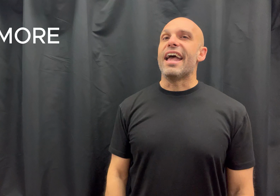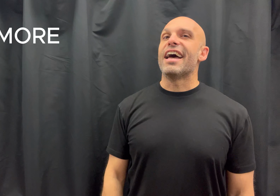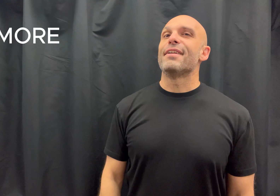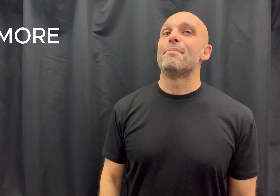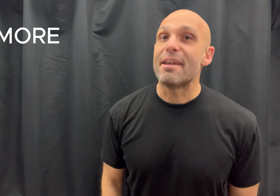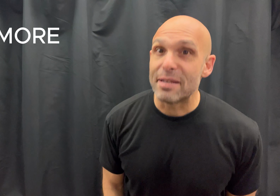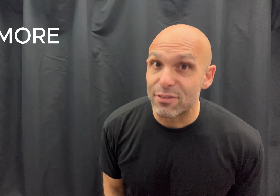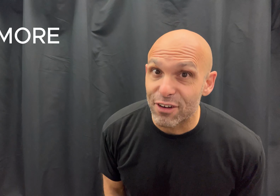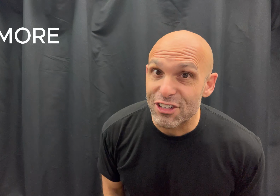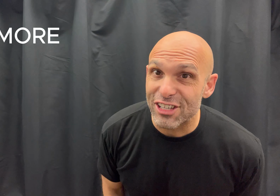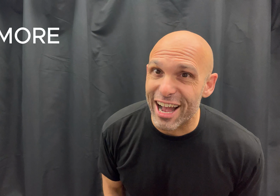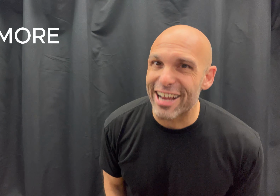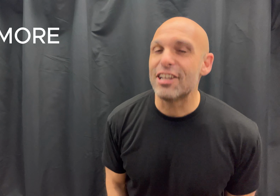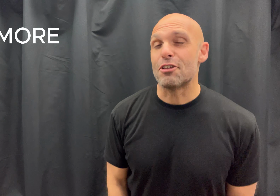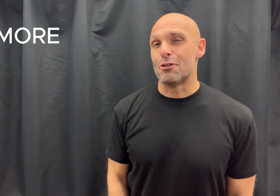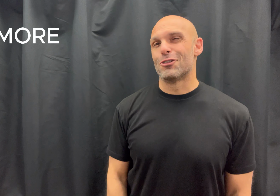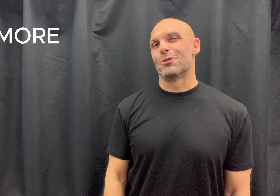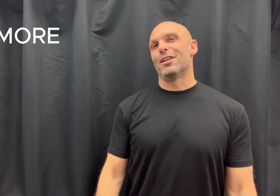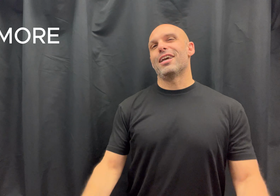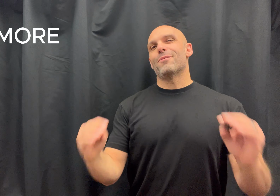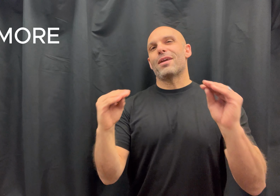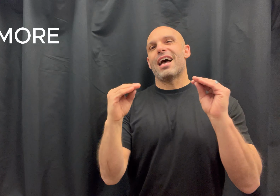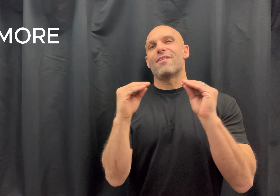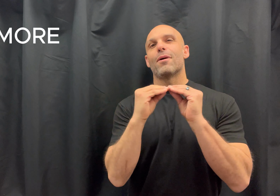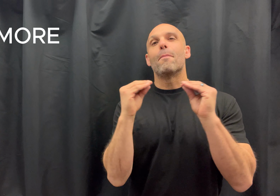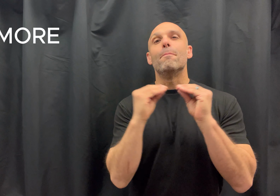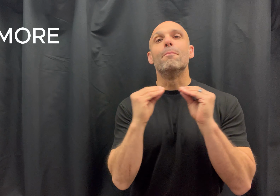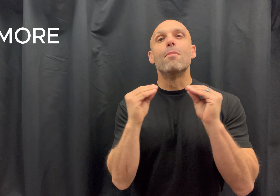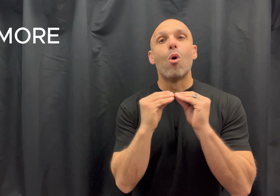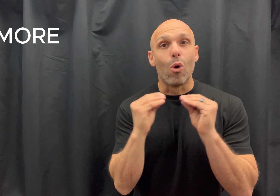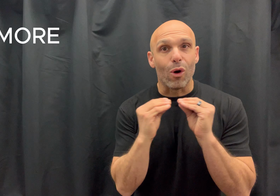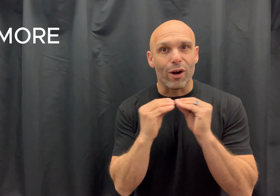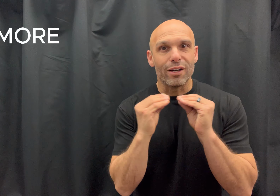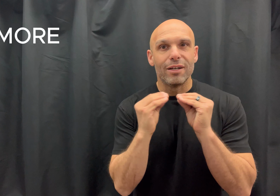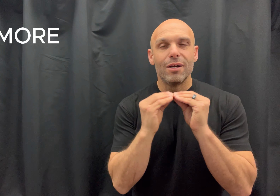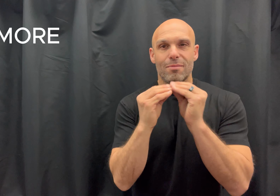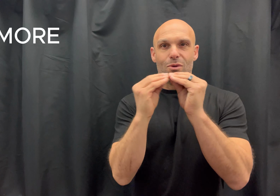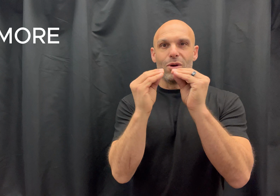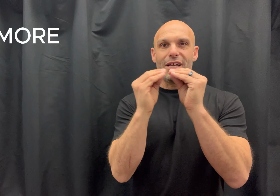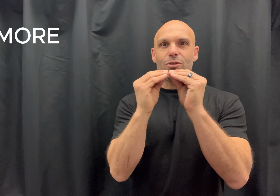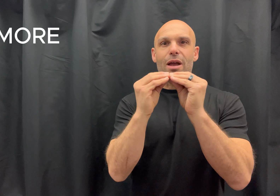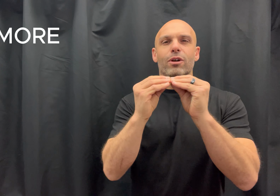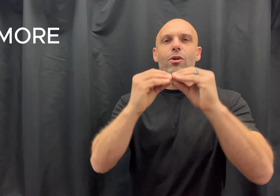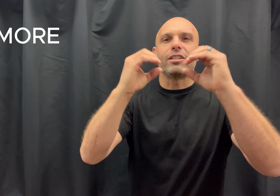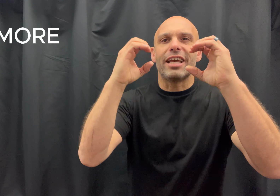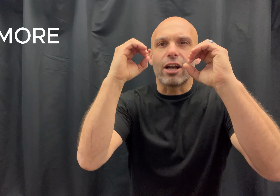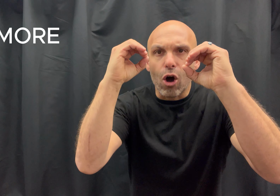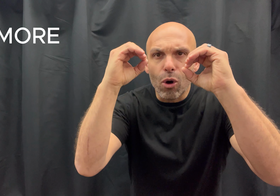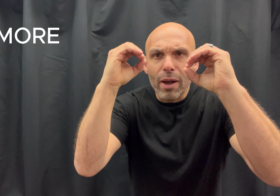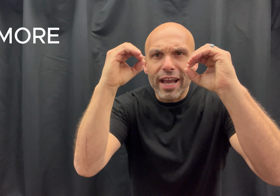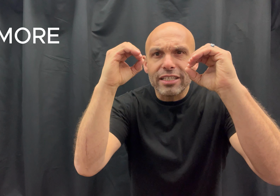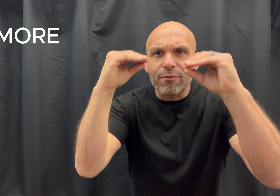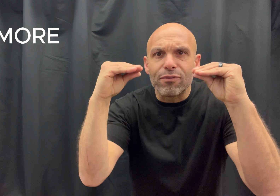And baby's first sign, usually we have more. More, that's right. We're going to take O hands and flatten